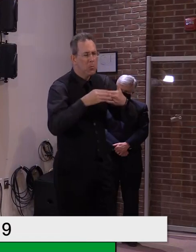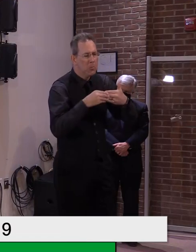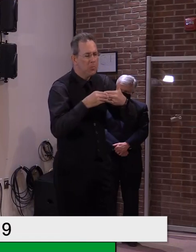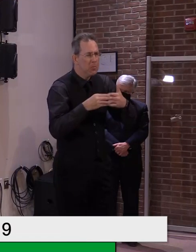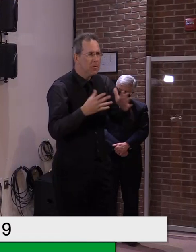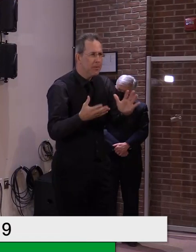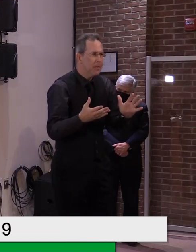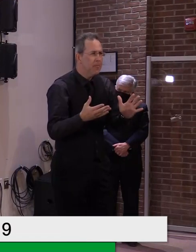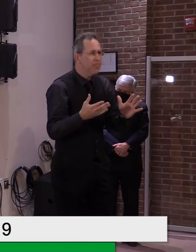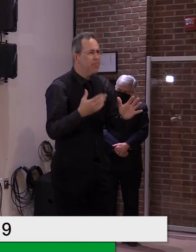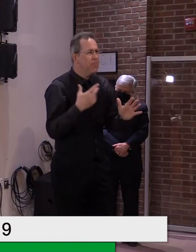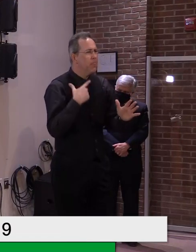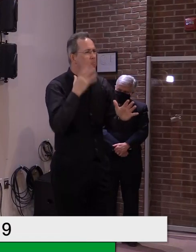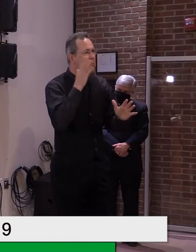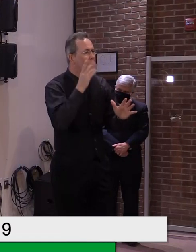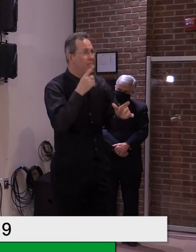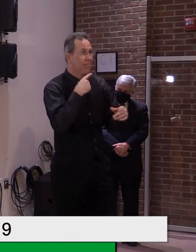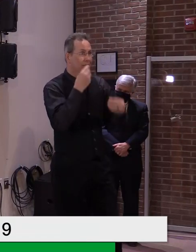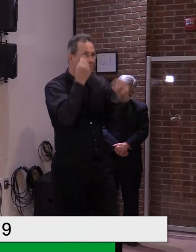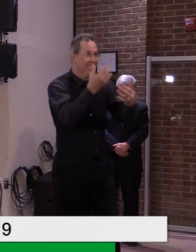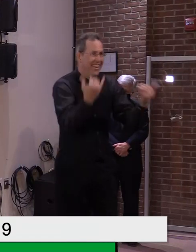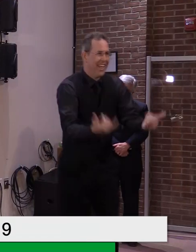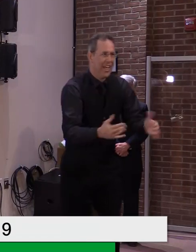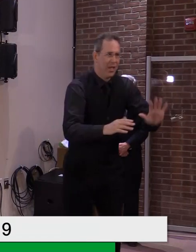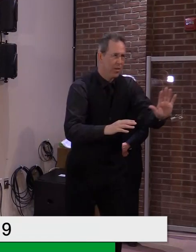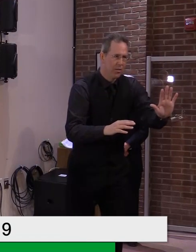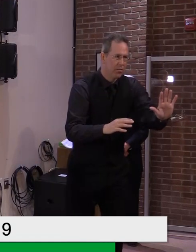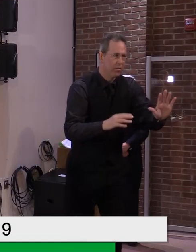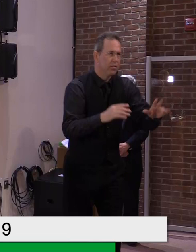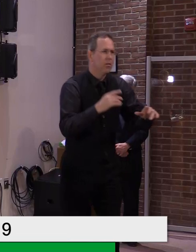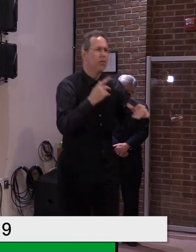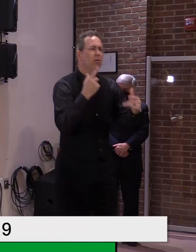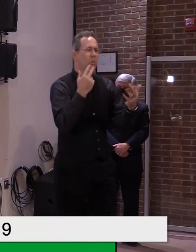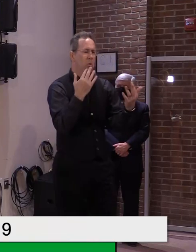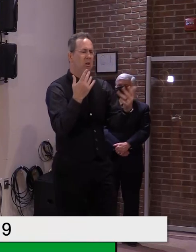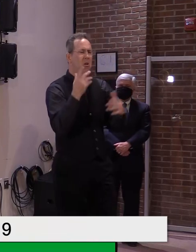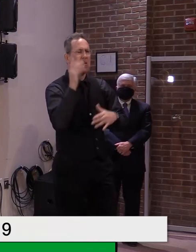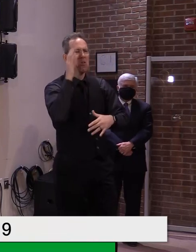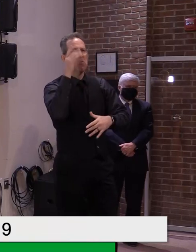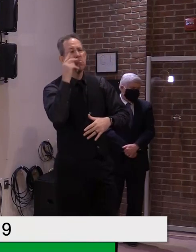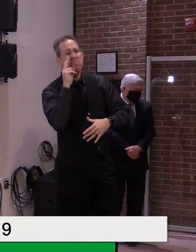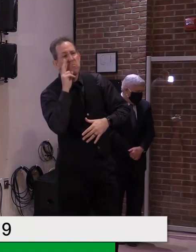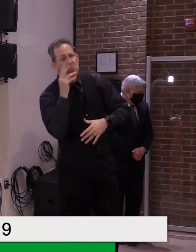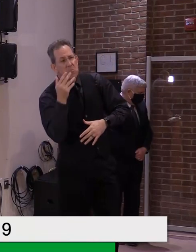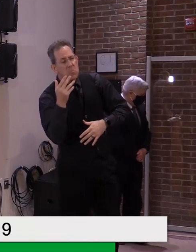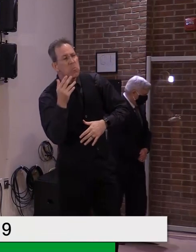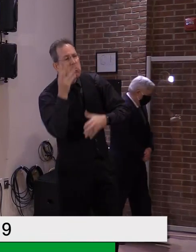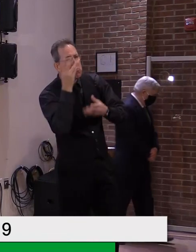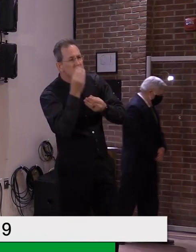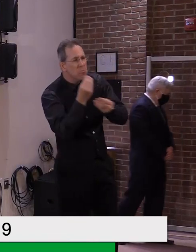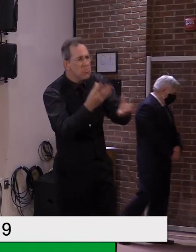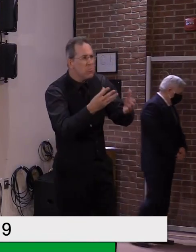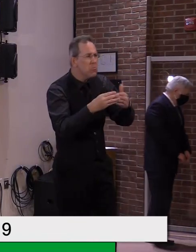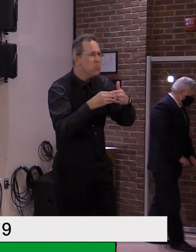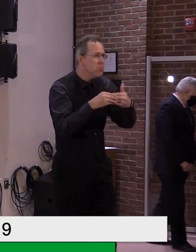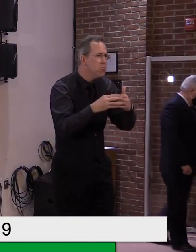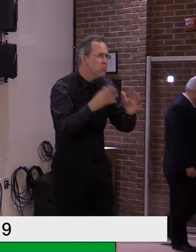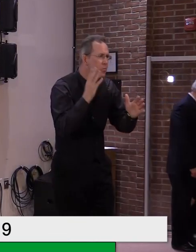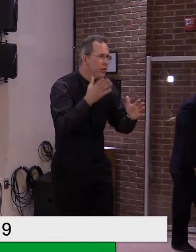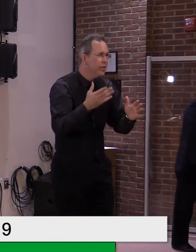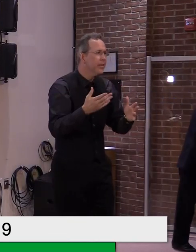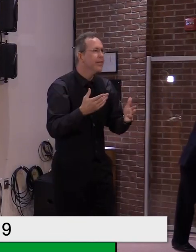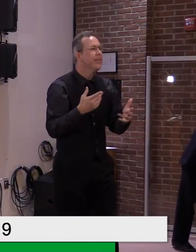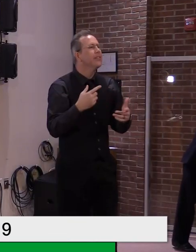evolving guidance. And the governor's going to be speaking to a lot of these points over the next several weeks in terms